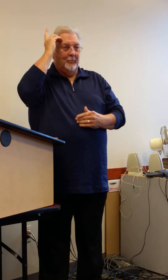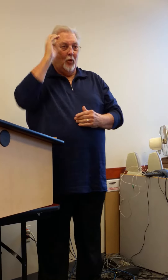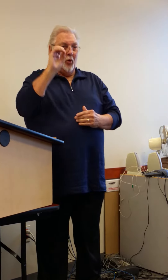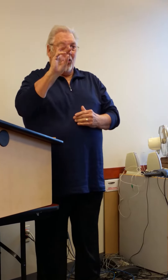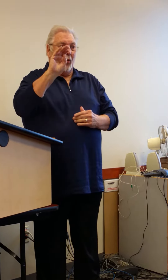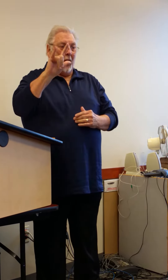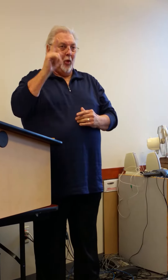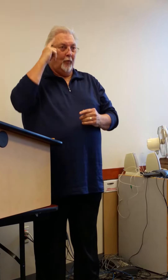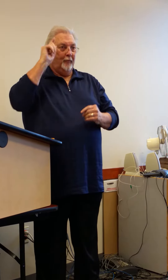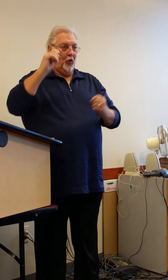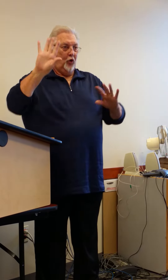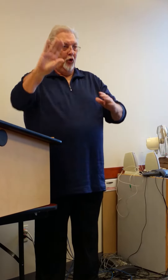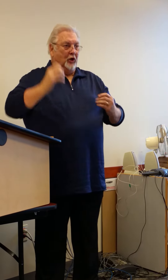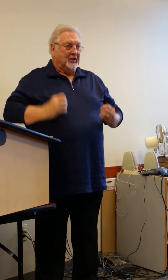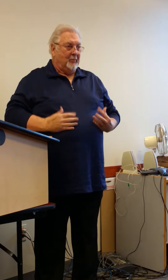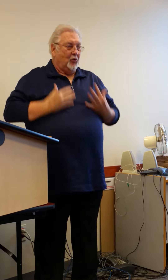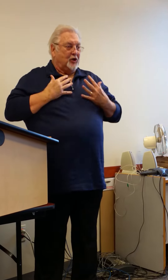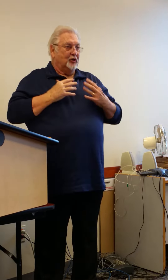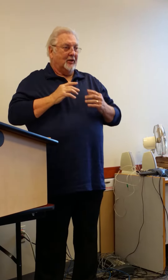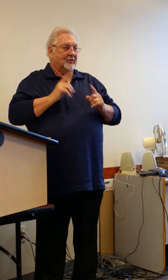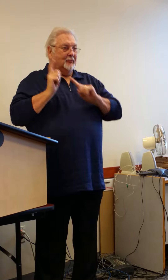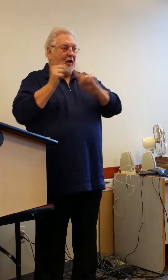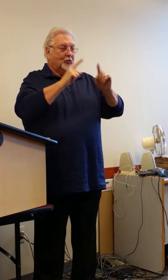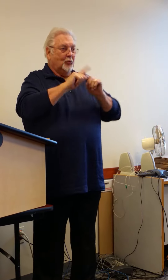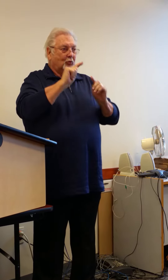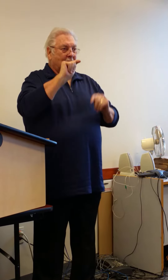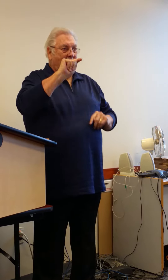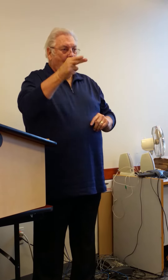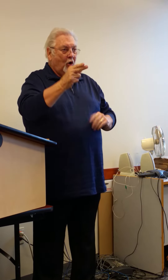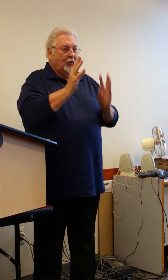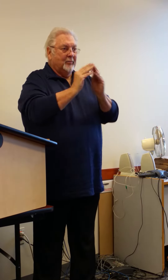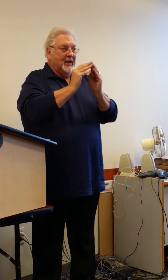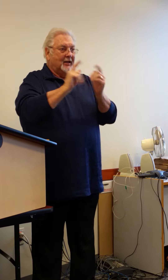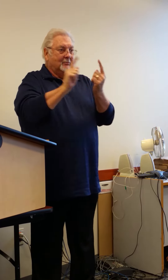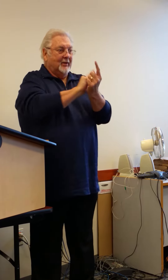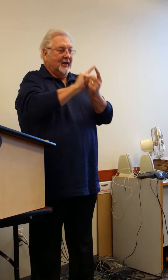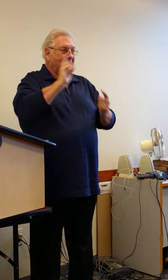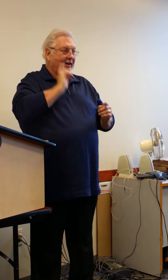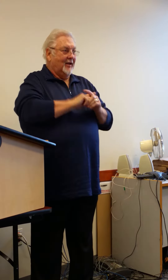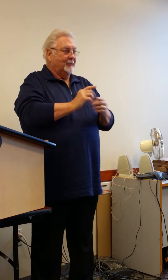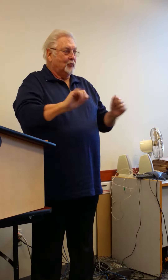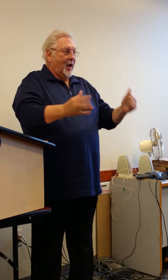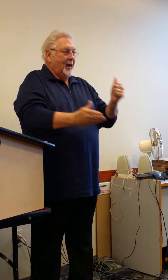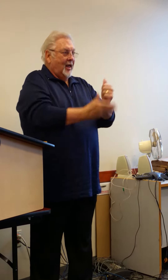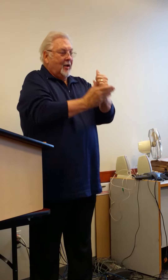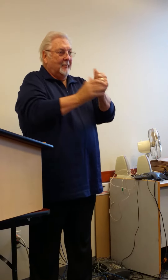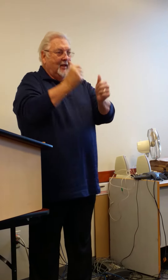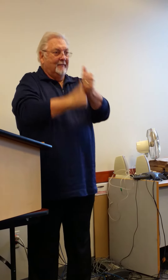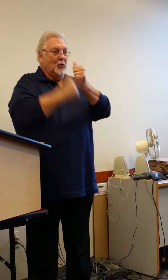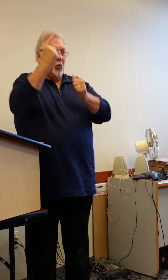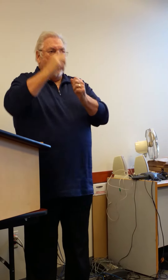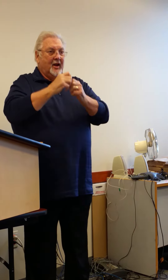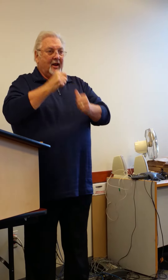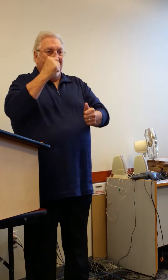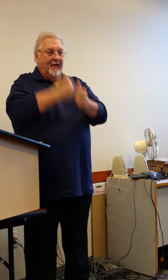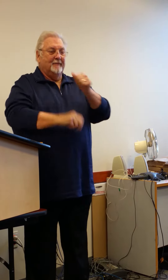thank Deborah O'Willow for her inspiration to come to the town hall meetings, to be deaf, and to help